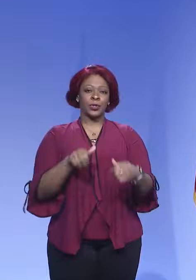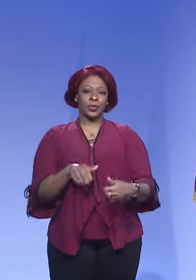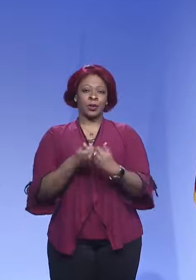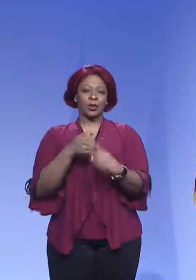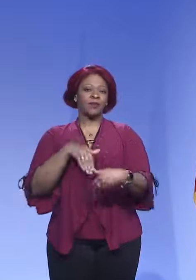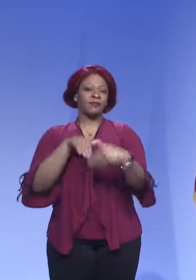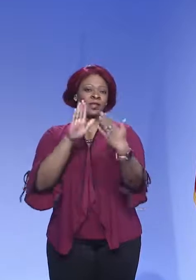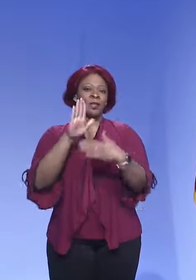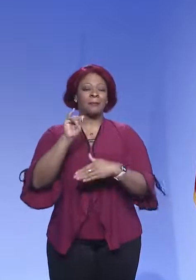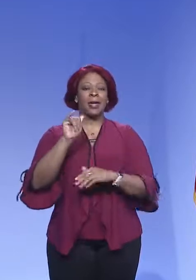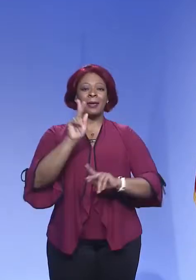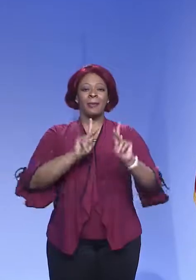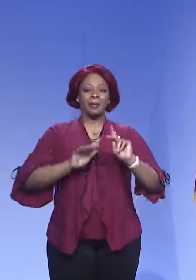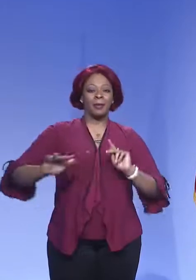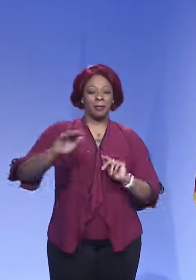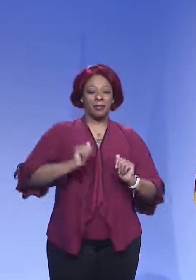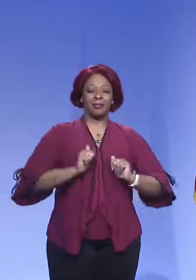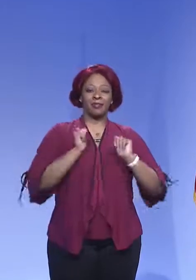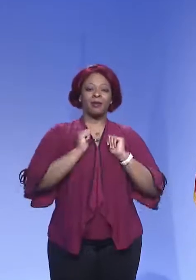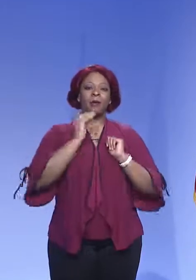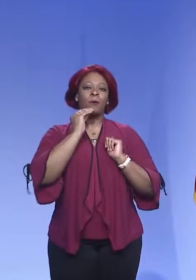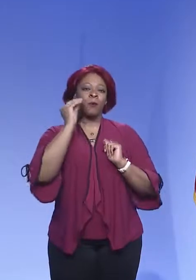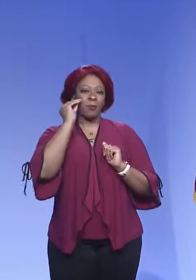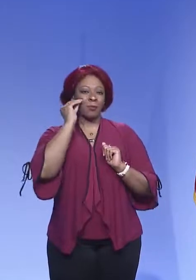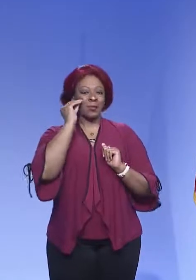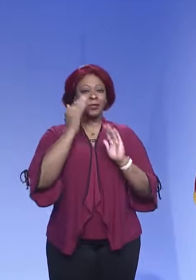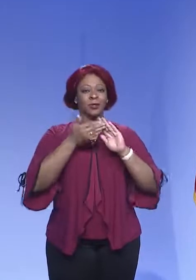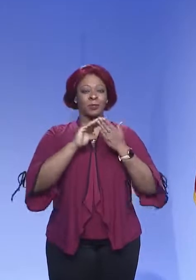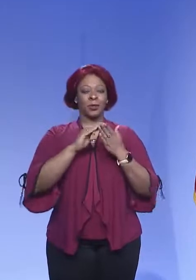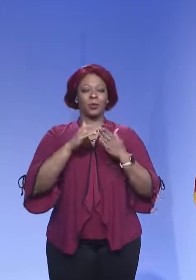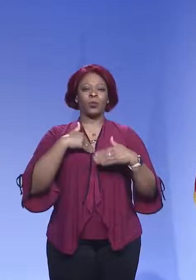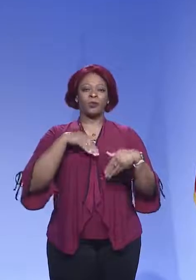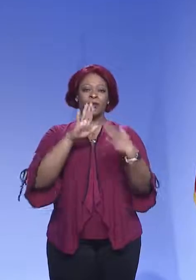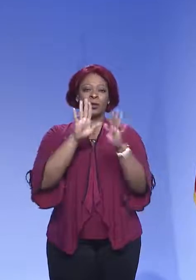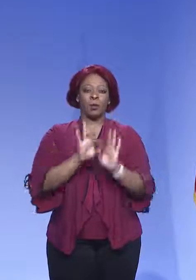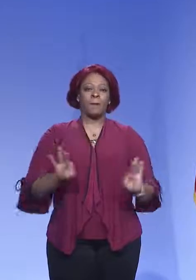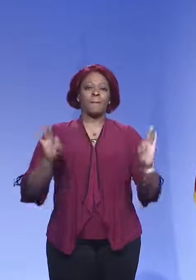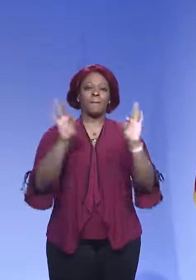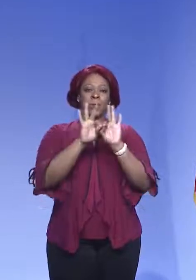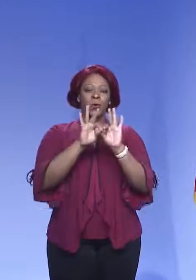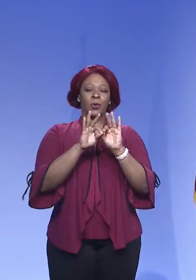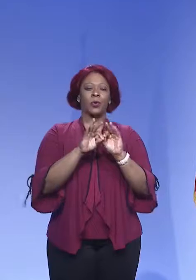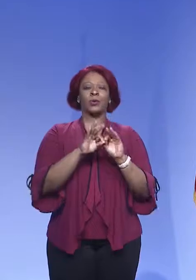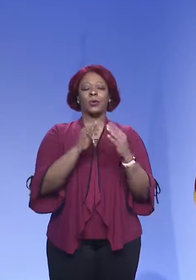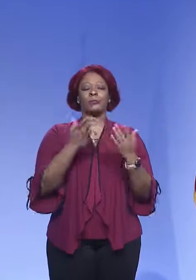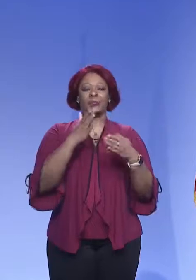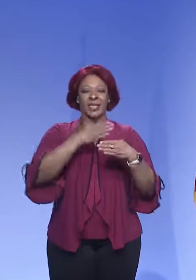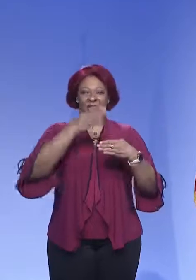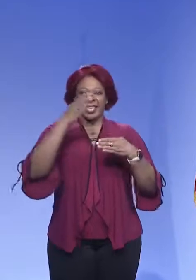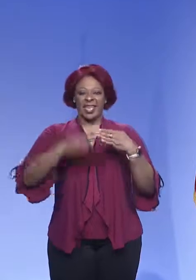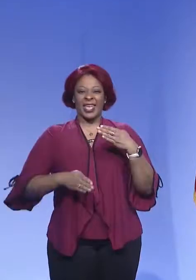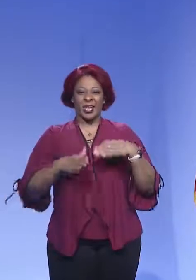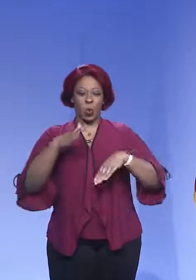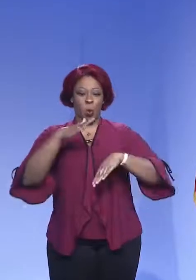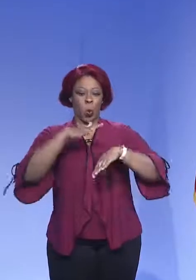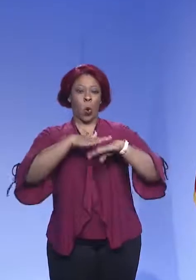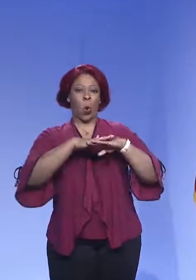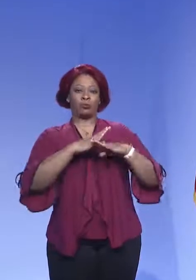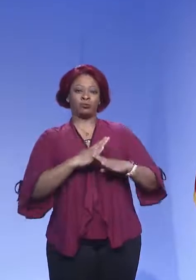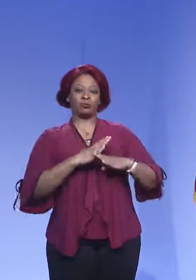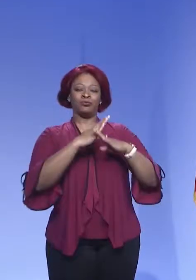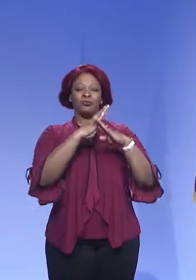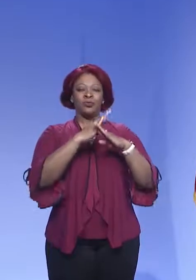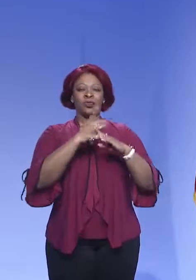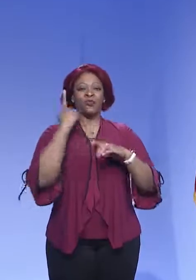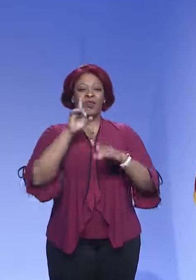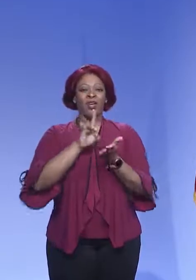faced by tenants across this community. We know we face an important end of moratorium on tenant evictions coming up here